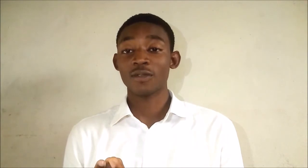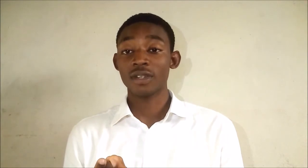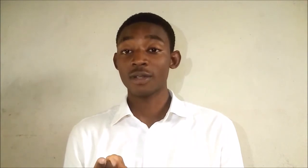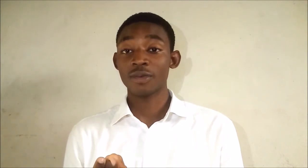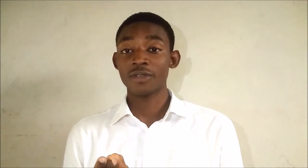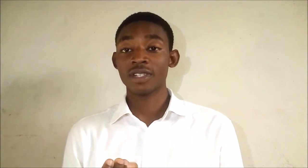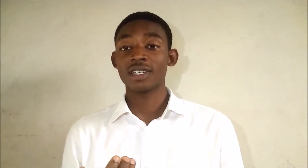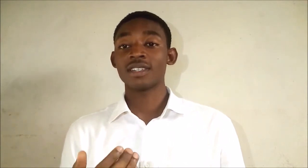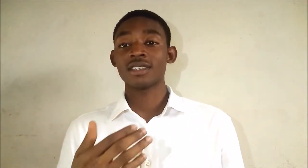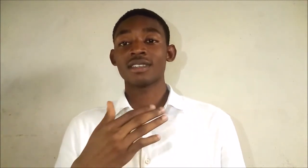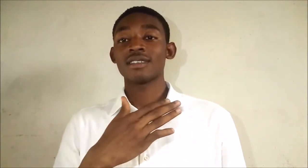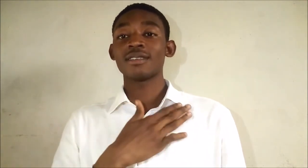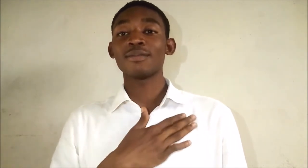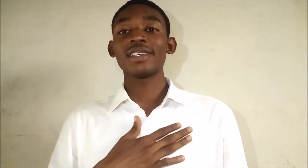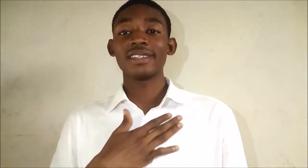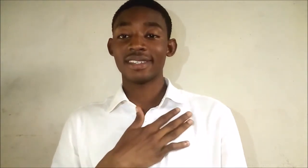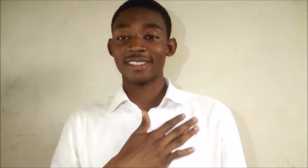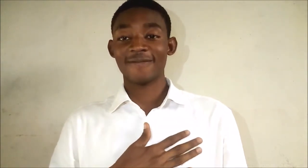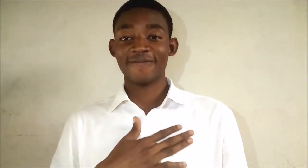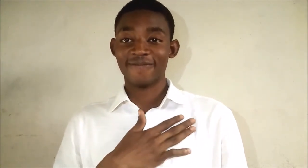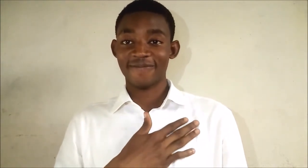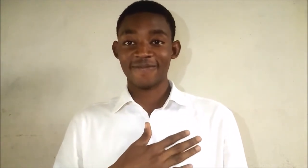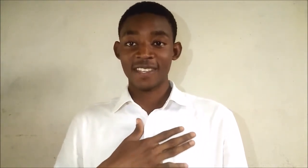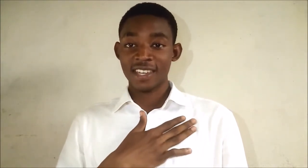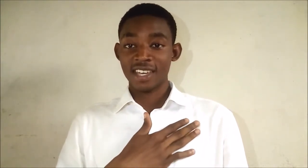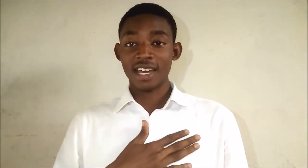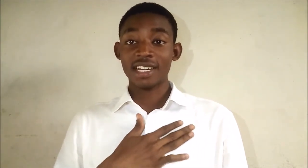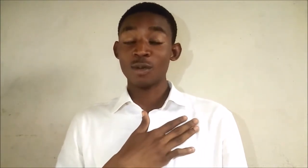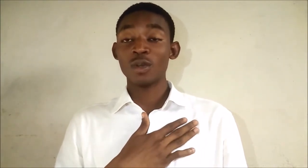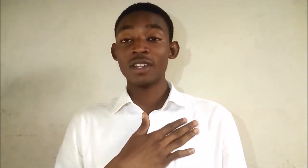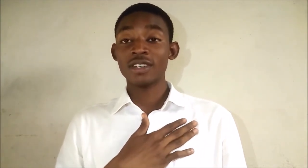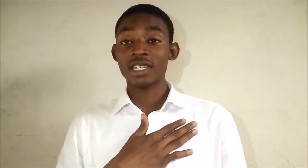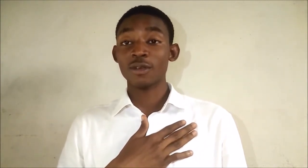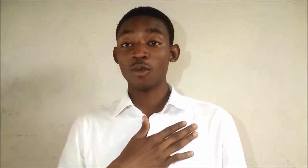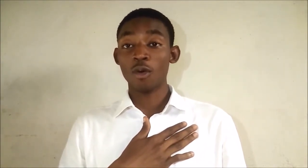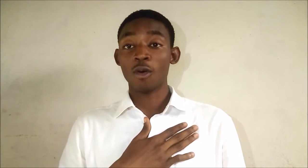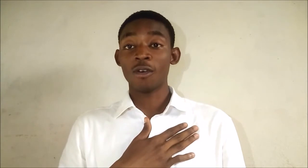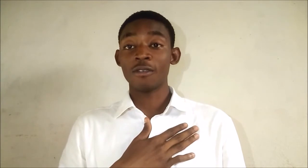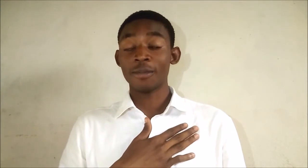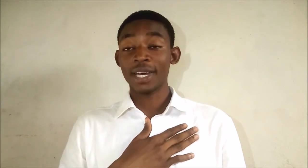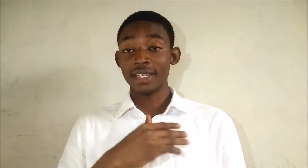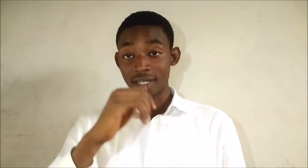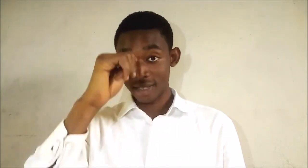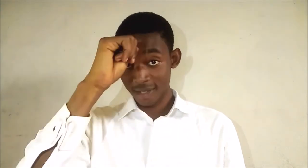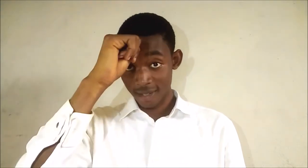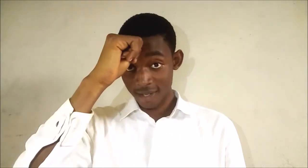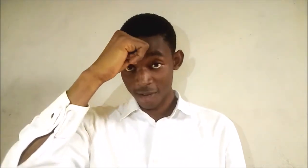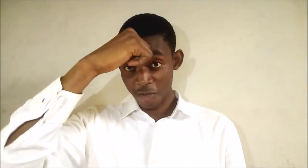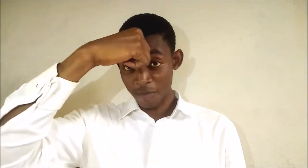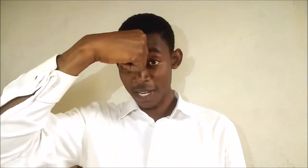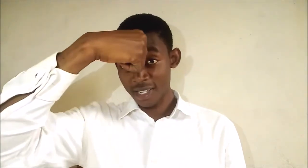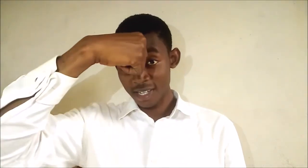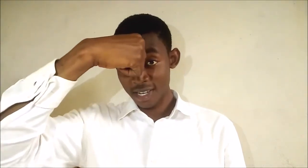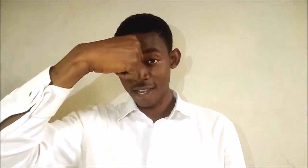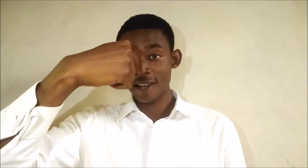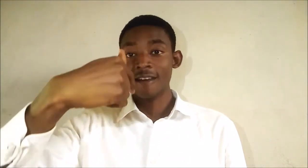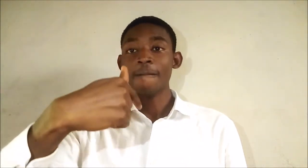learned previously, is please. And then we'll learn the sign for remind. Remind